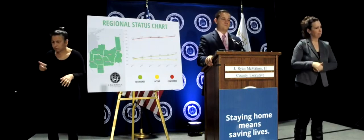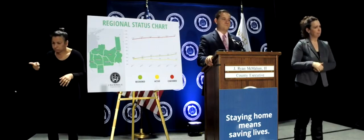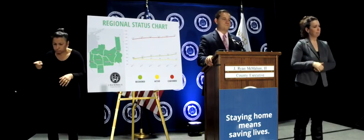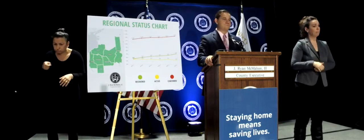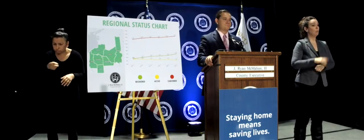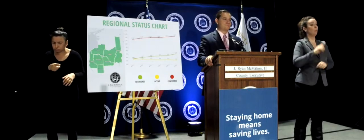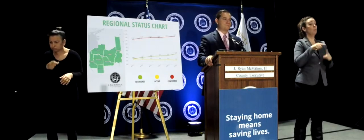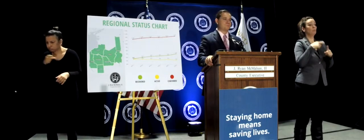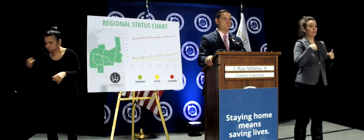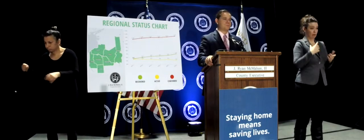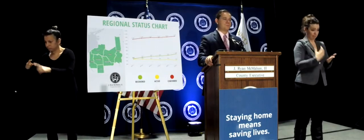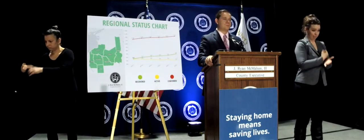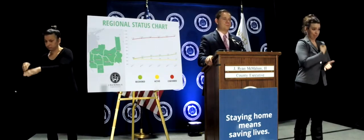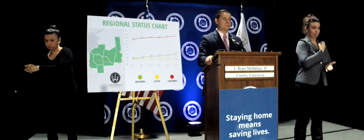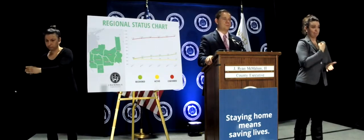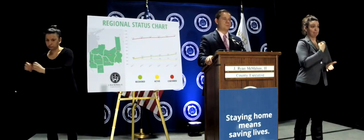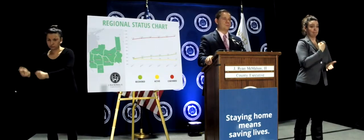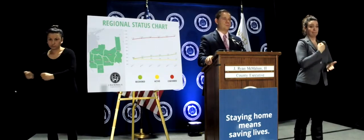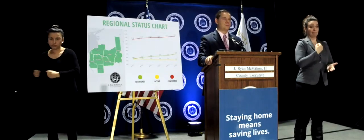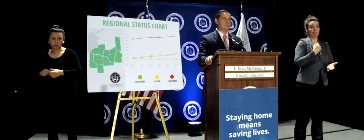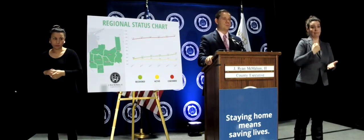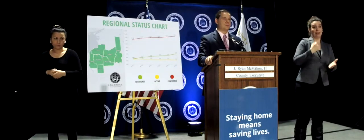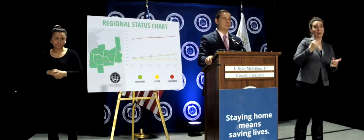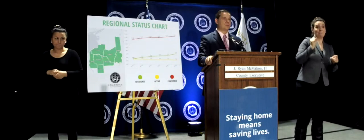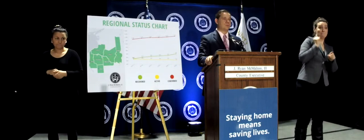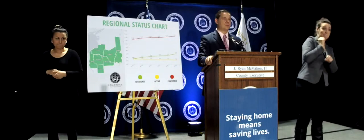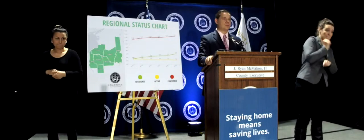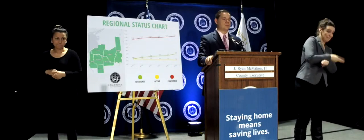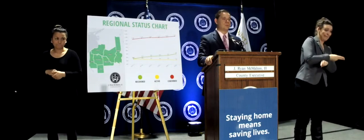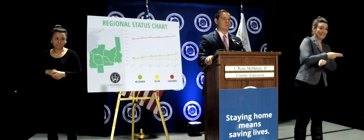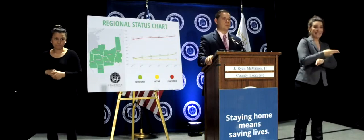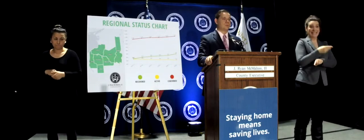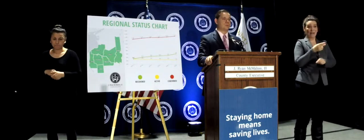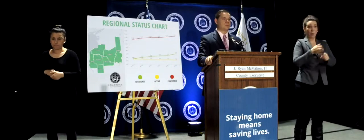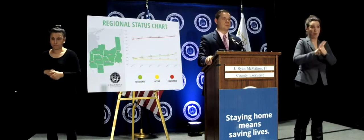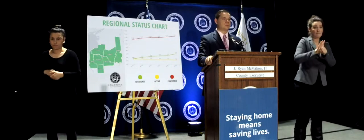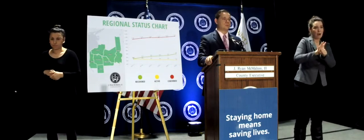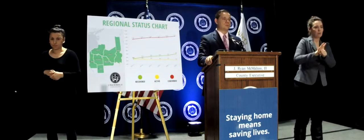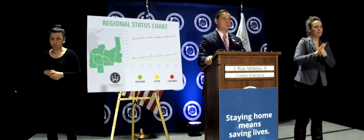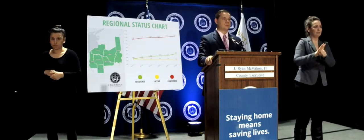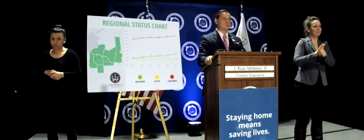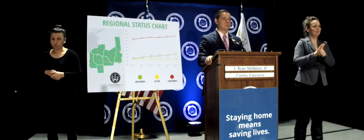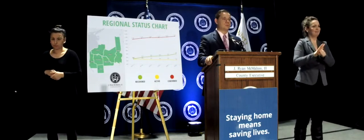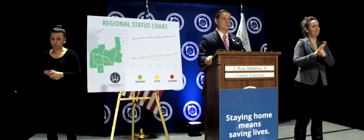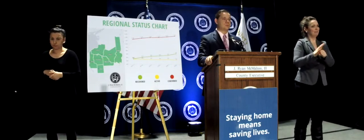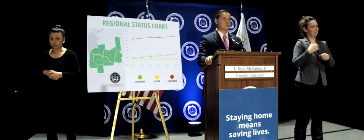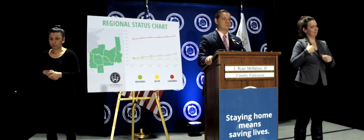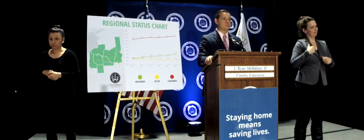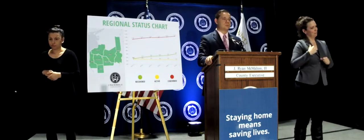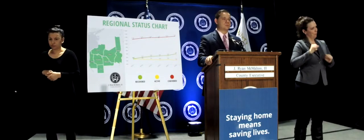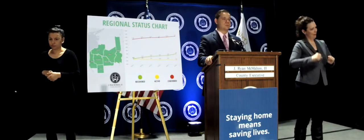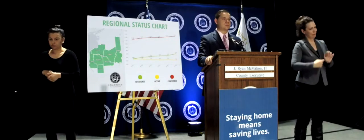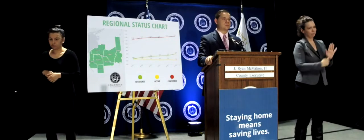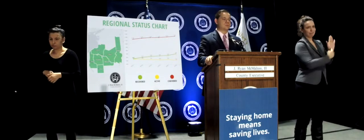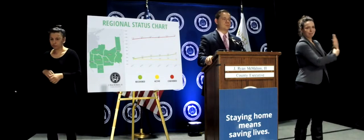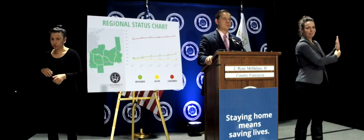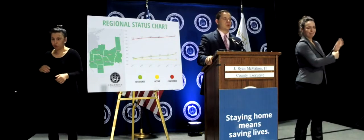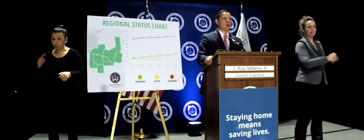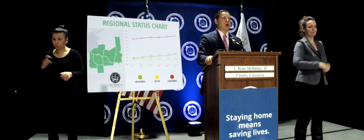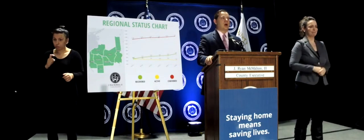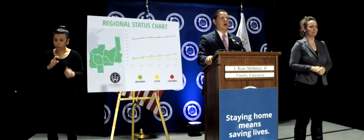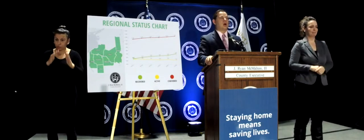health. Do you know of the nursing home or assisted living facility employees that got tested? How many of them tested positive?